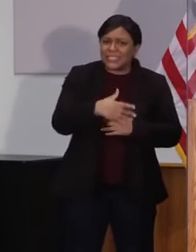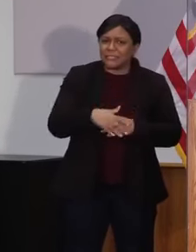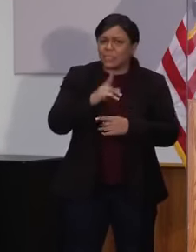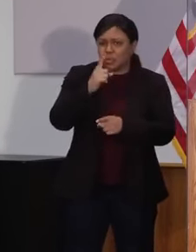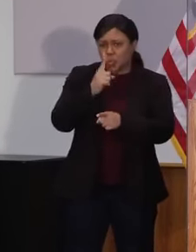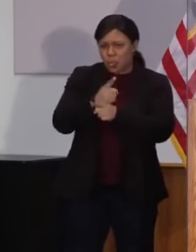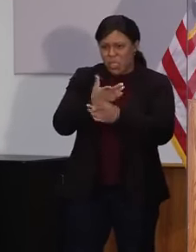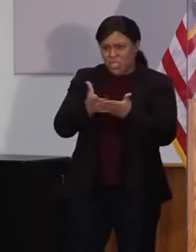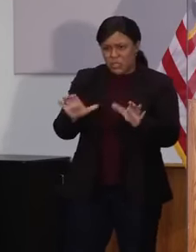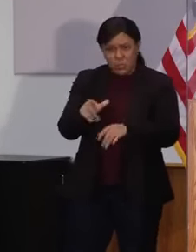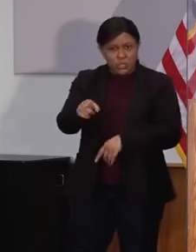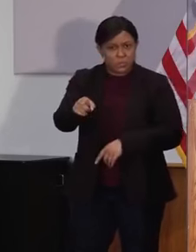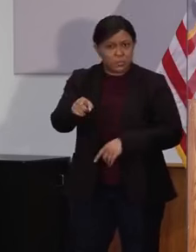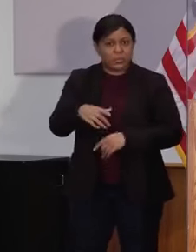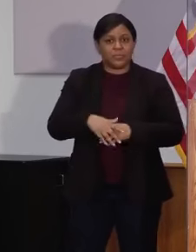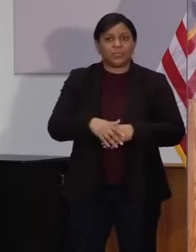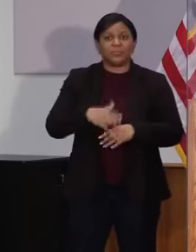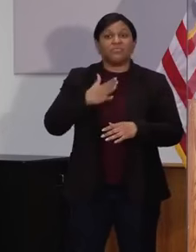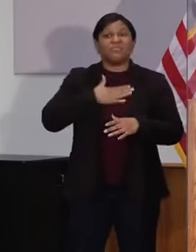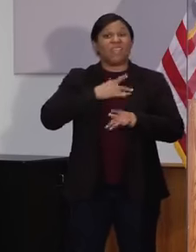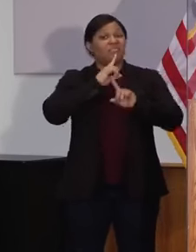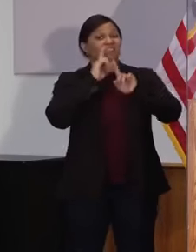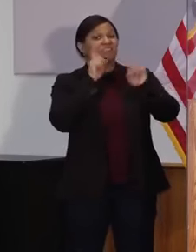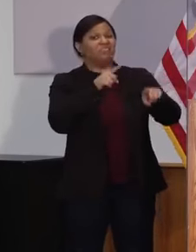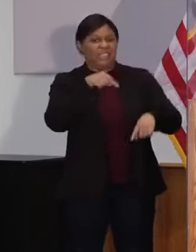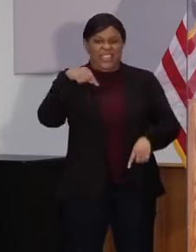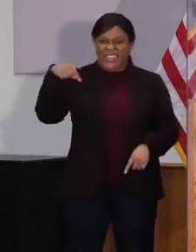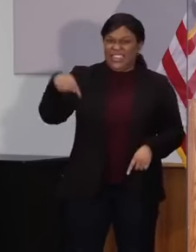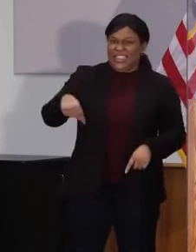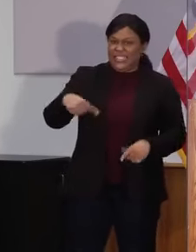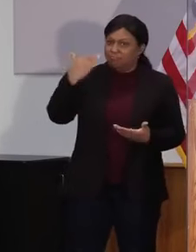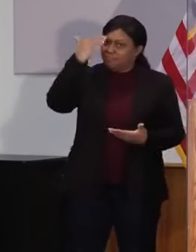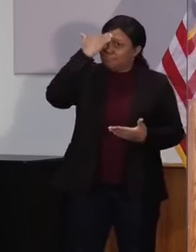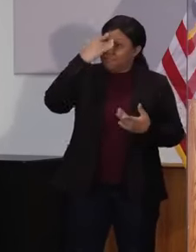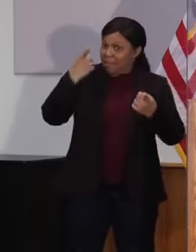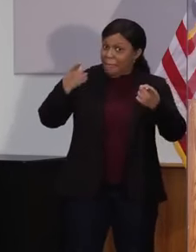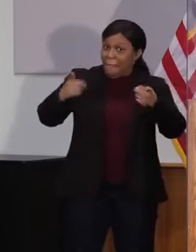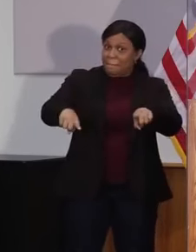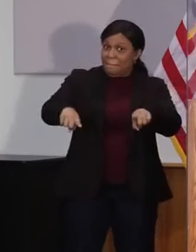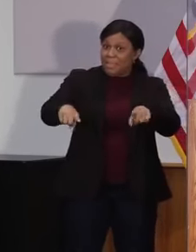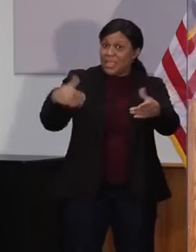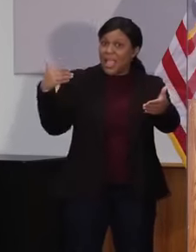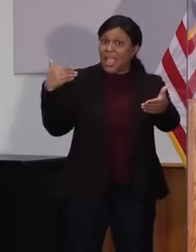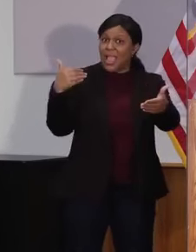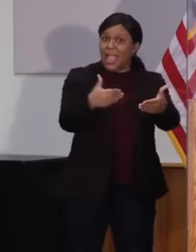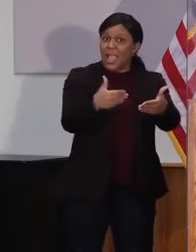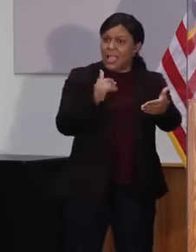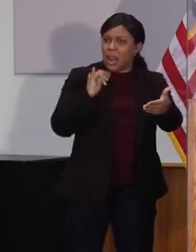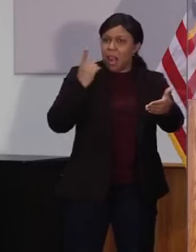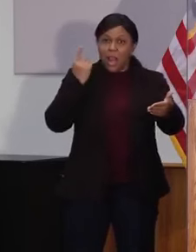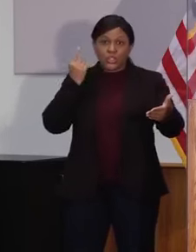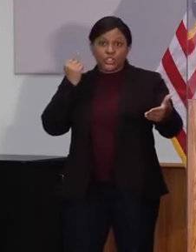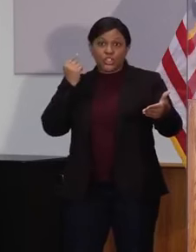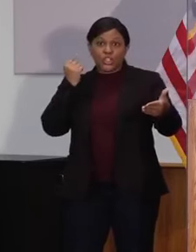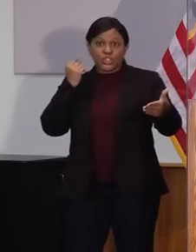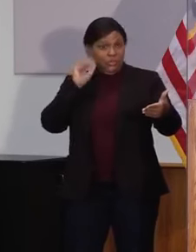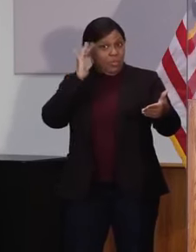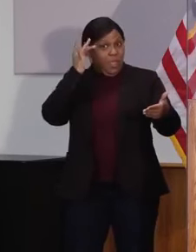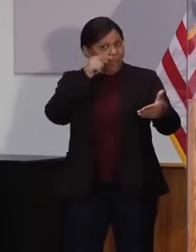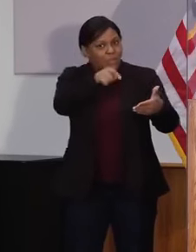the bottom line is this is a known situation with great potential to harm our state. Harm